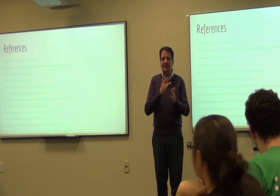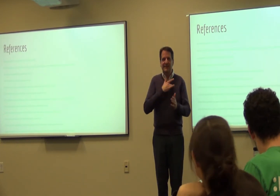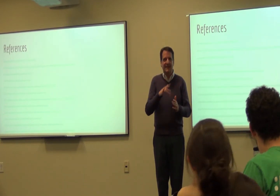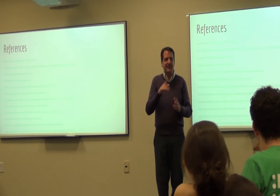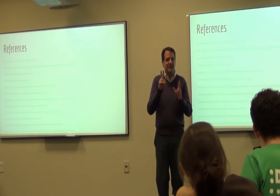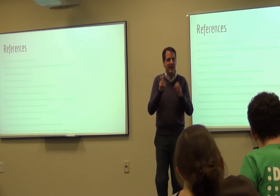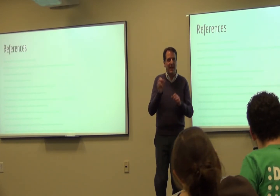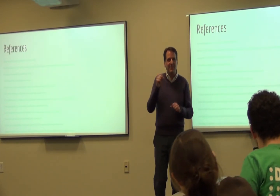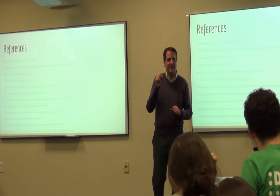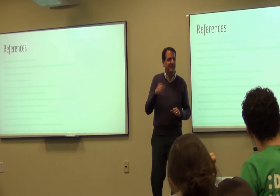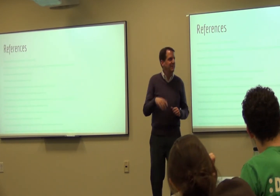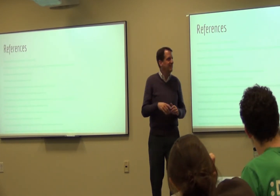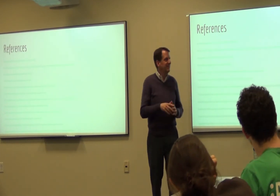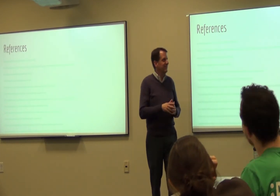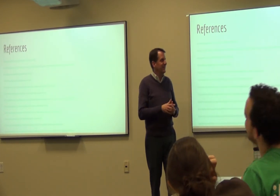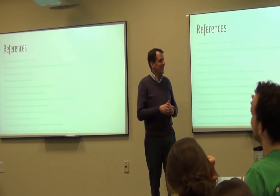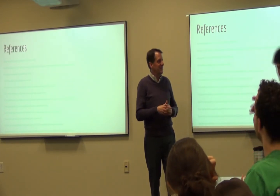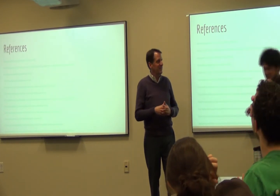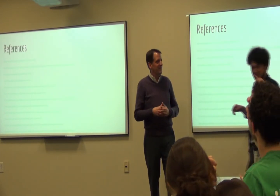A sensitive topic, yes.